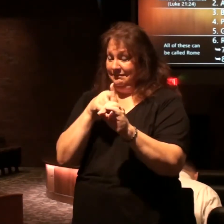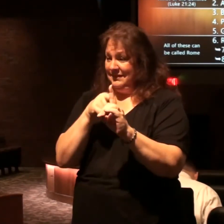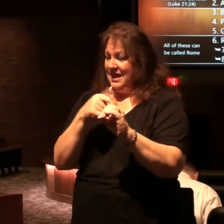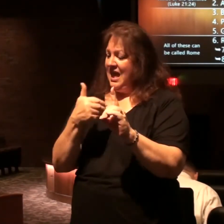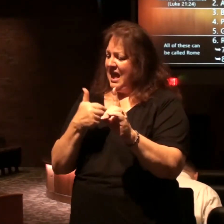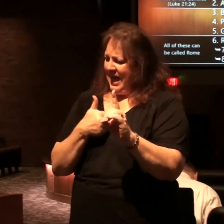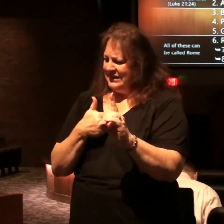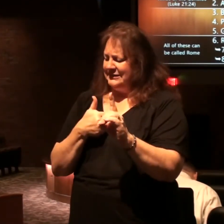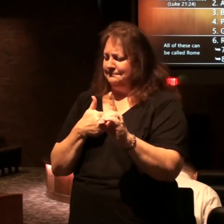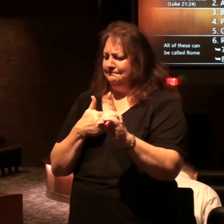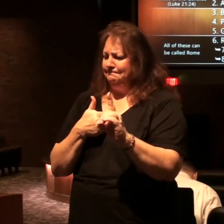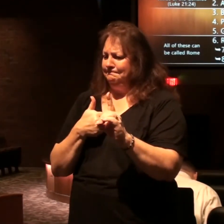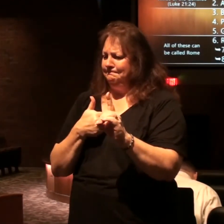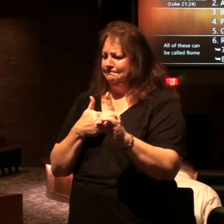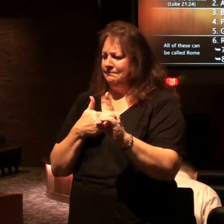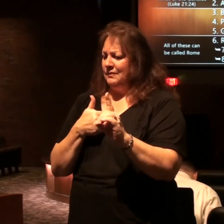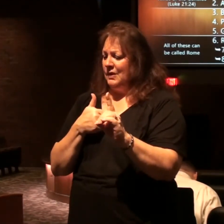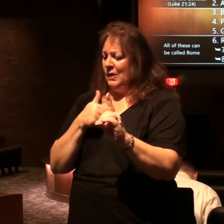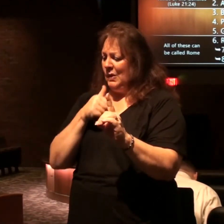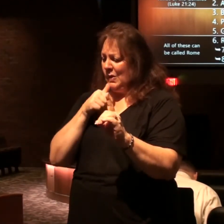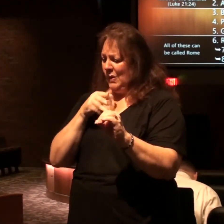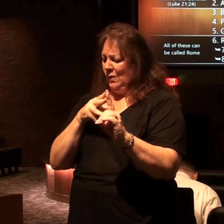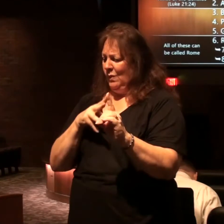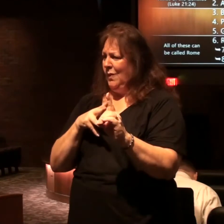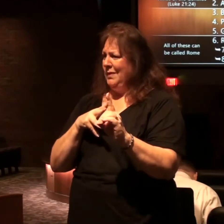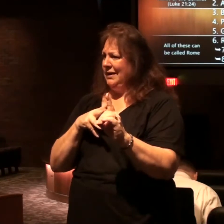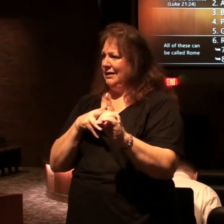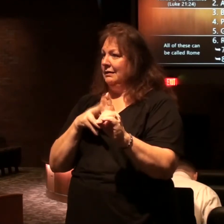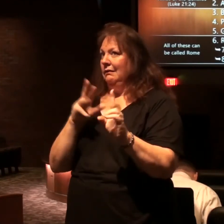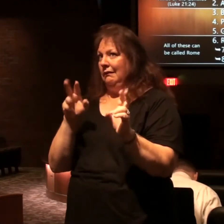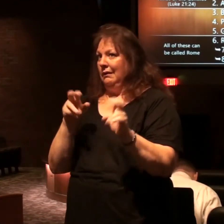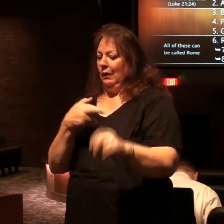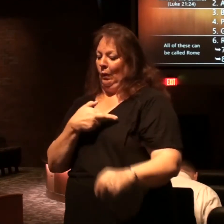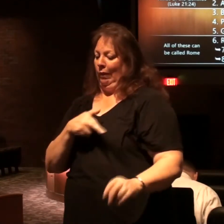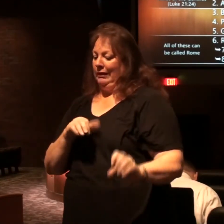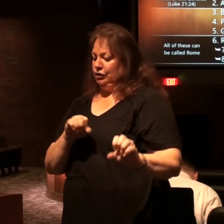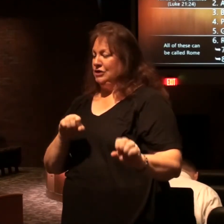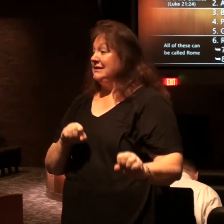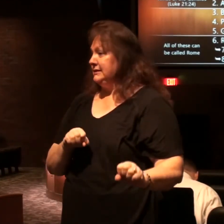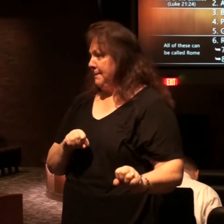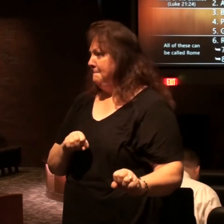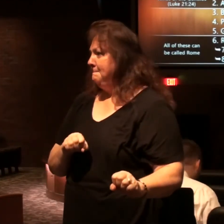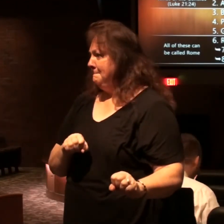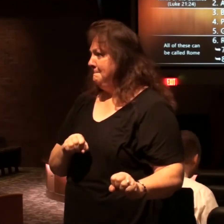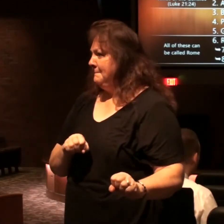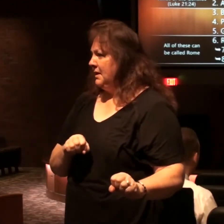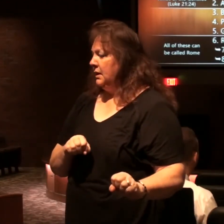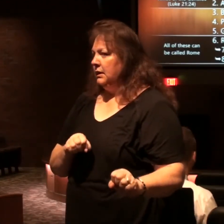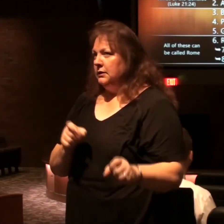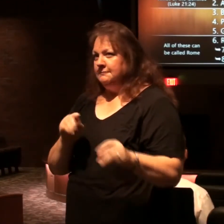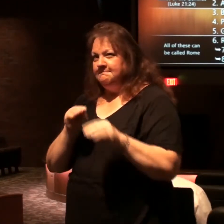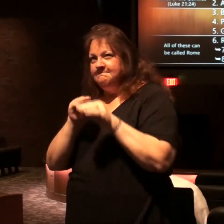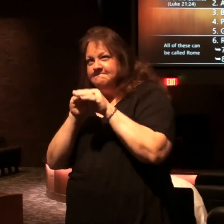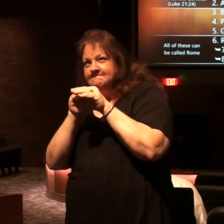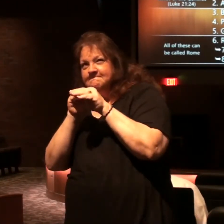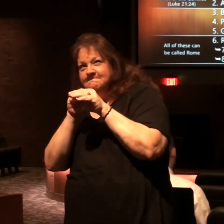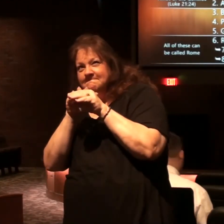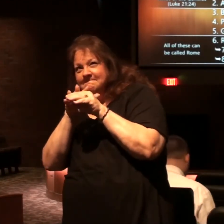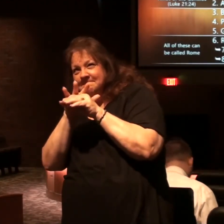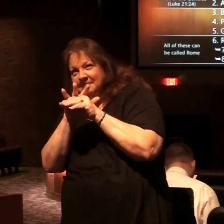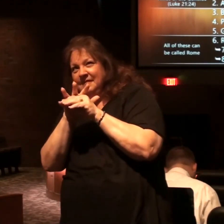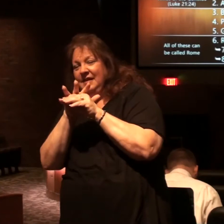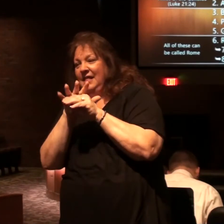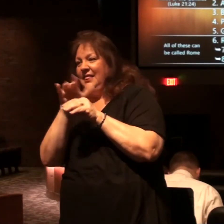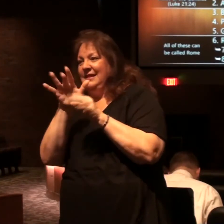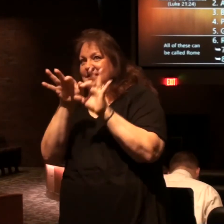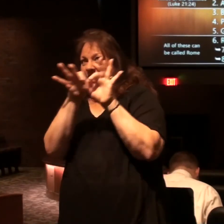this woman this religious system that is the dominant influence in this ten nation